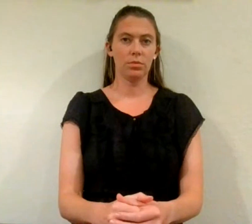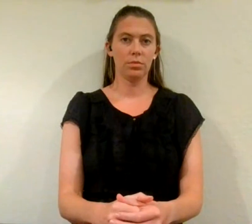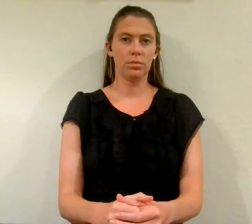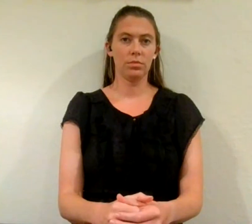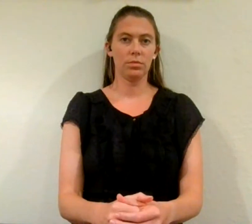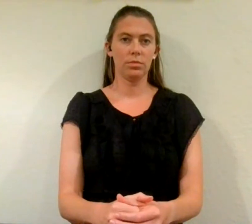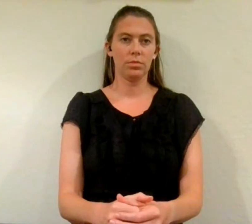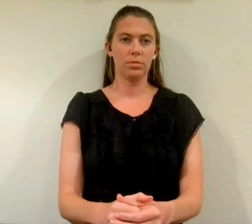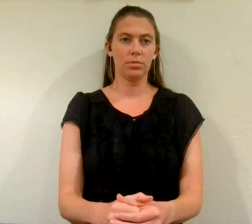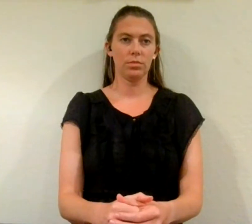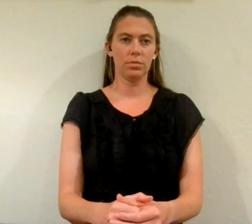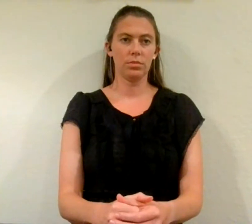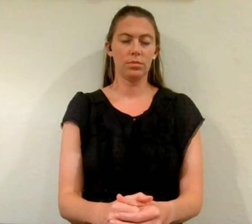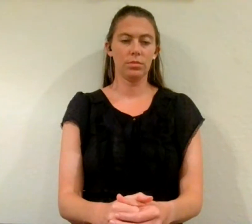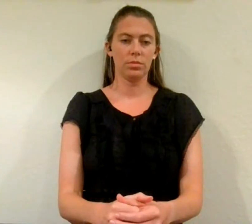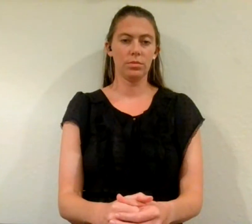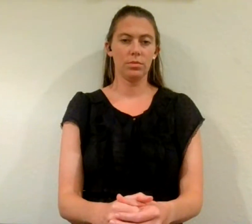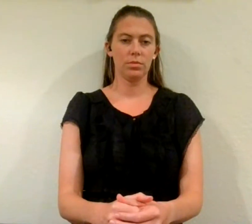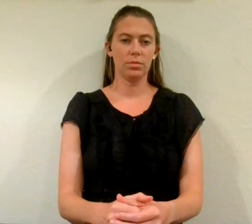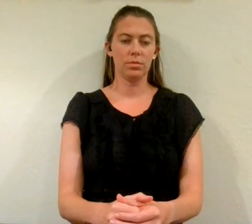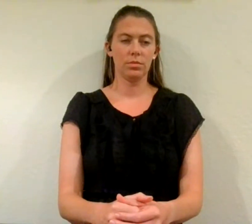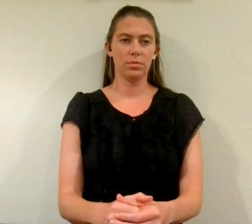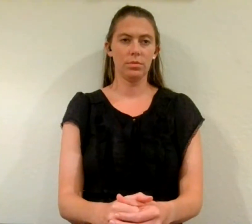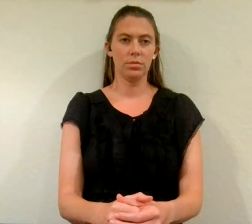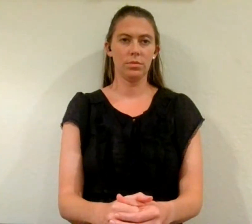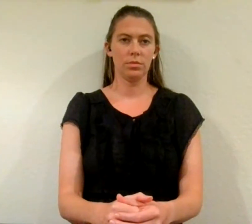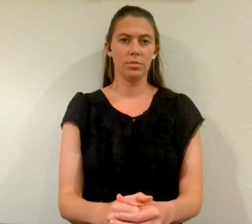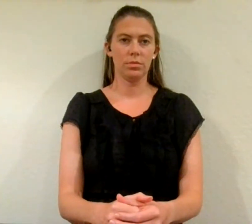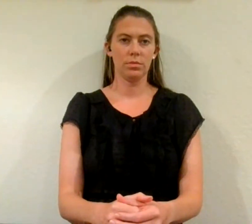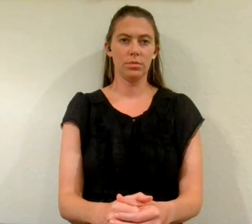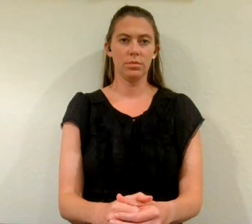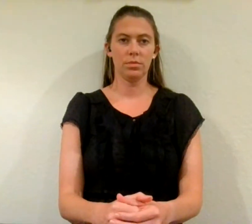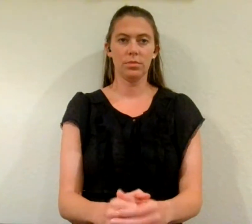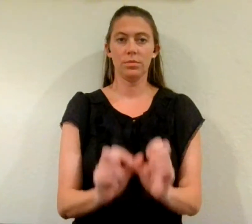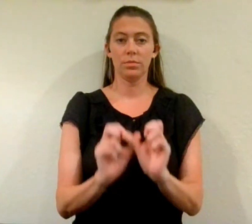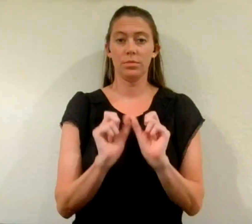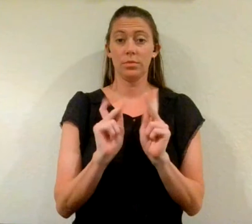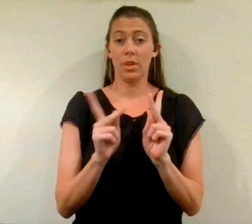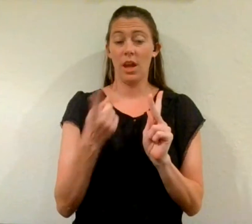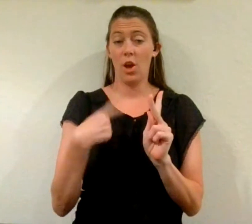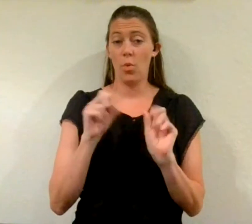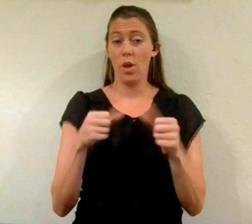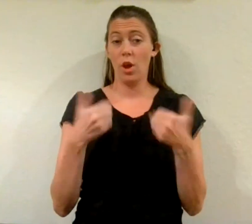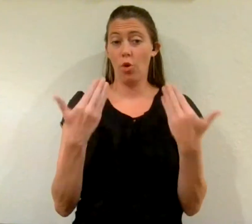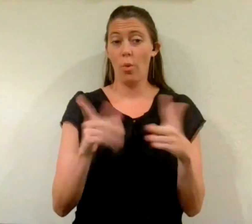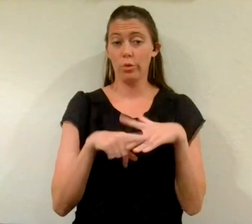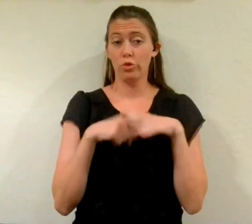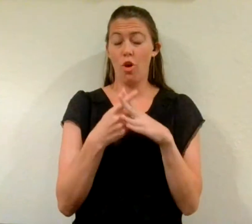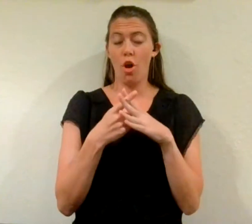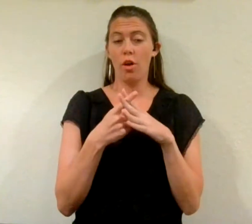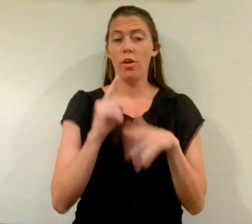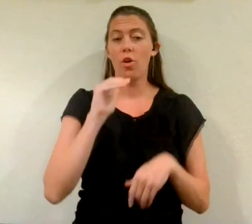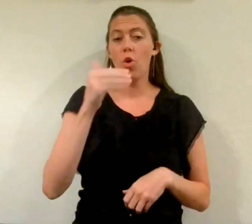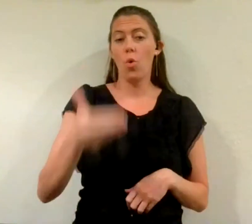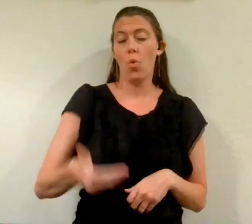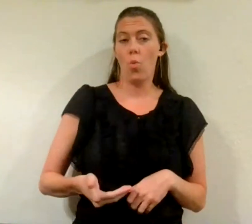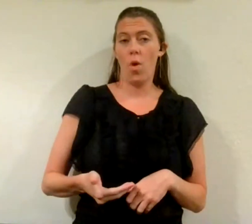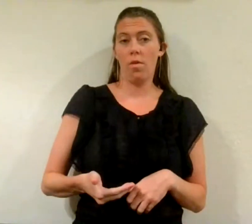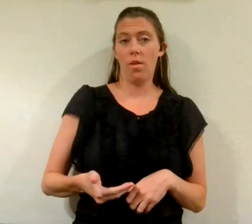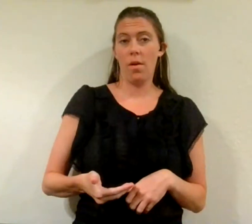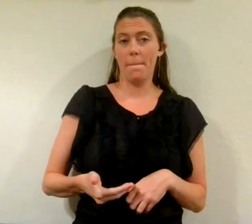Okay, well, we can get started. Welcome to the